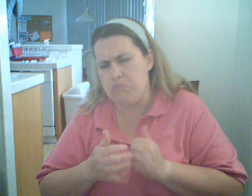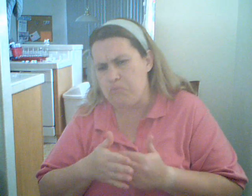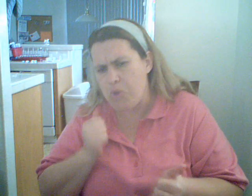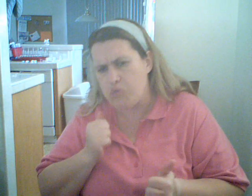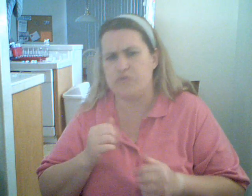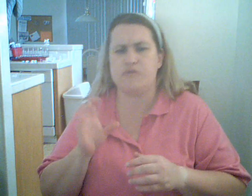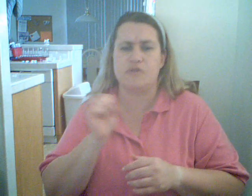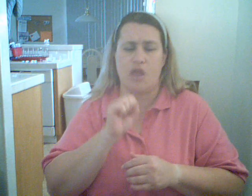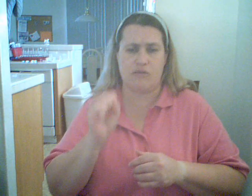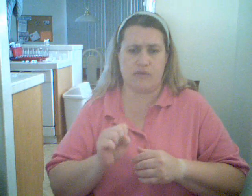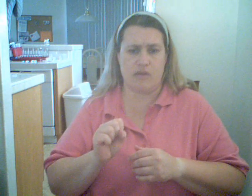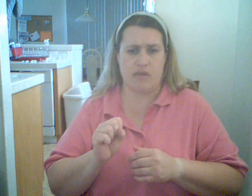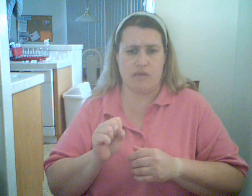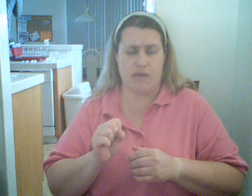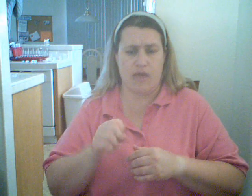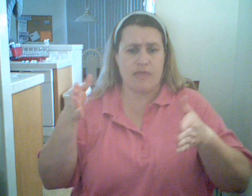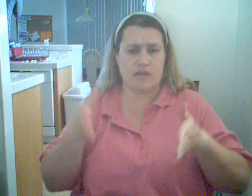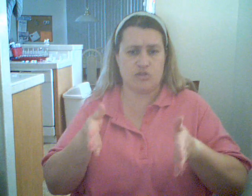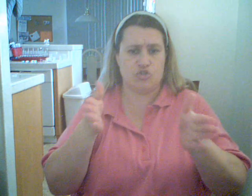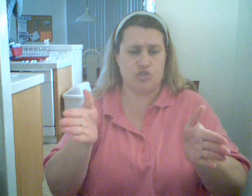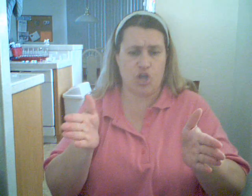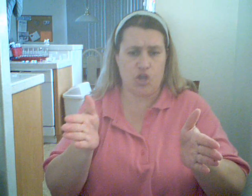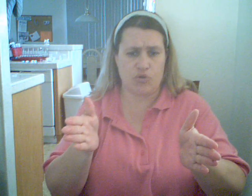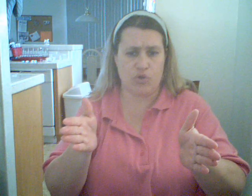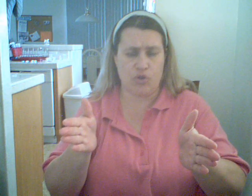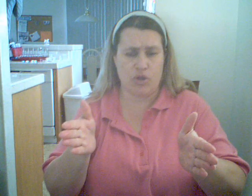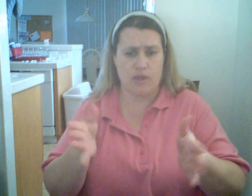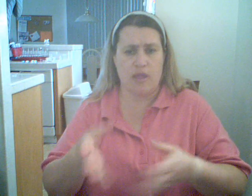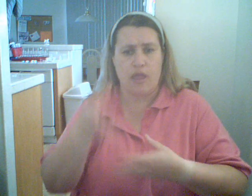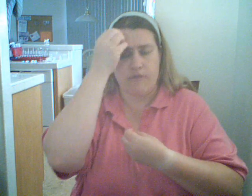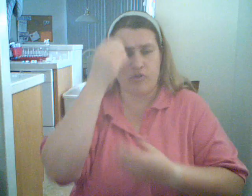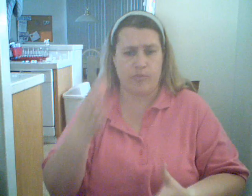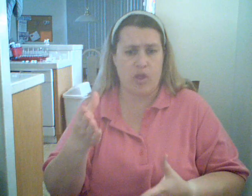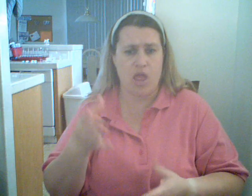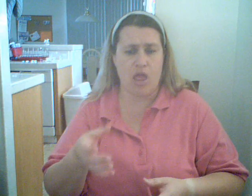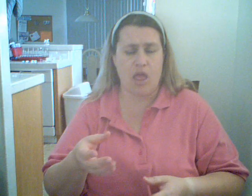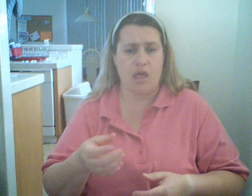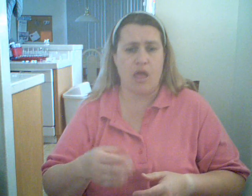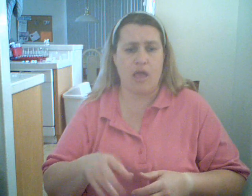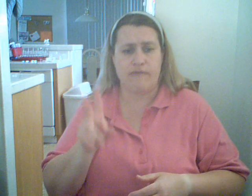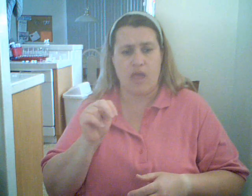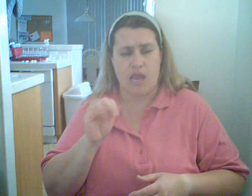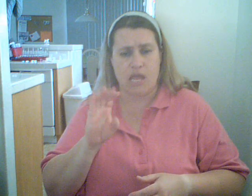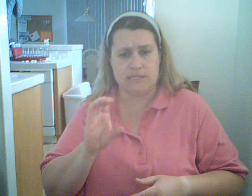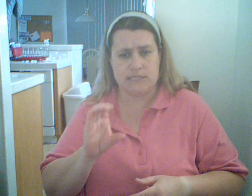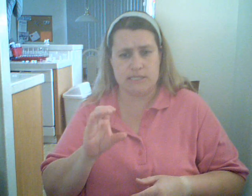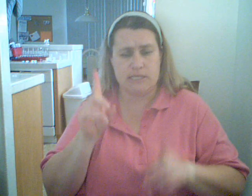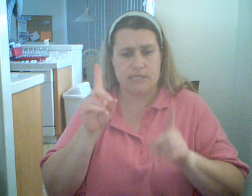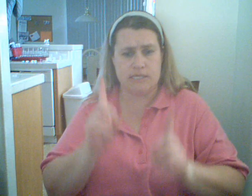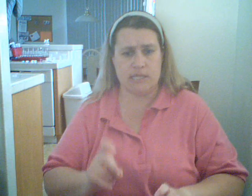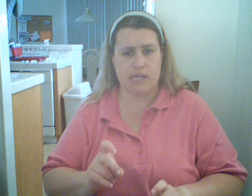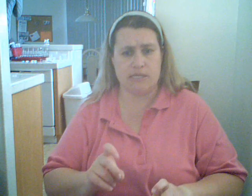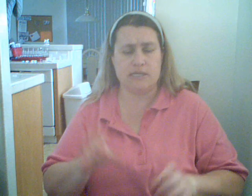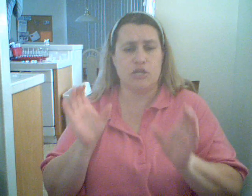some general introductory information about the NIC test, the National Interpreter Certification,